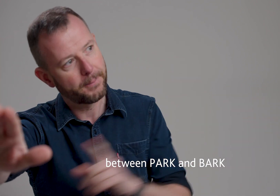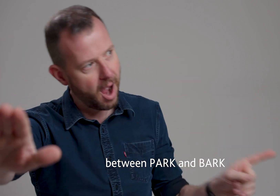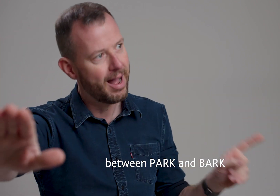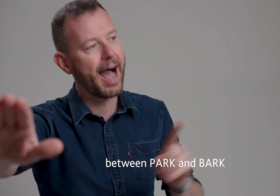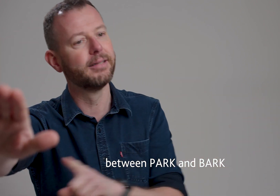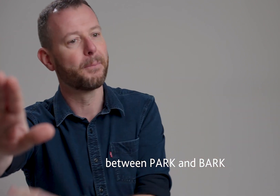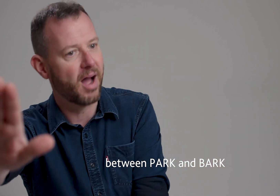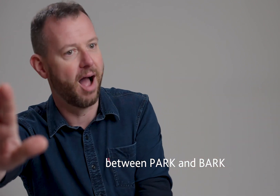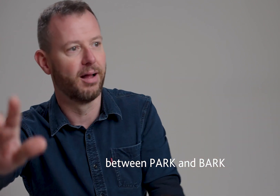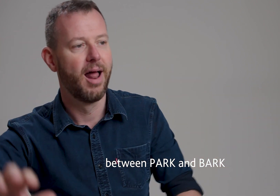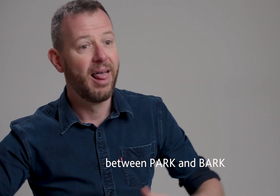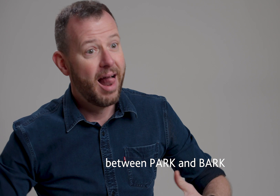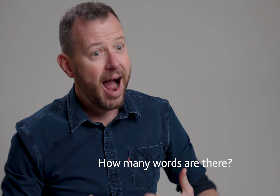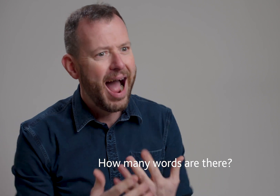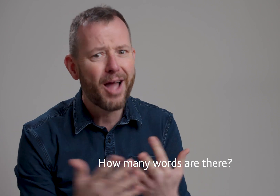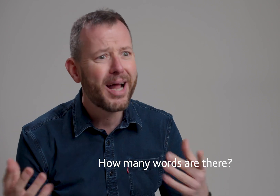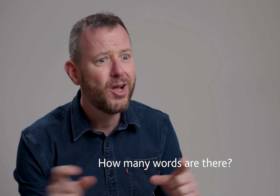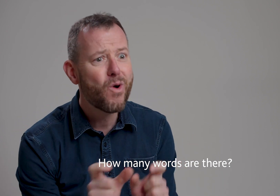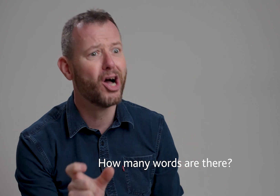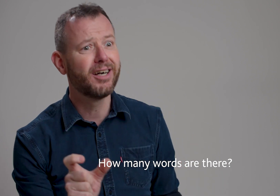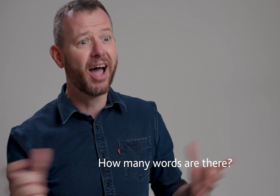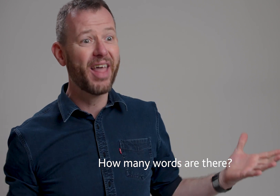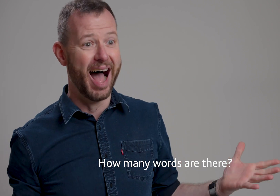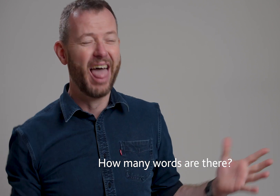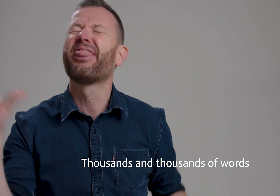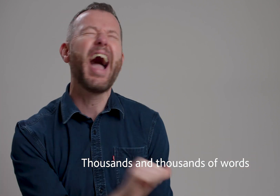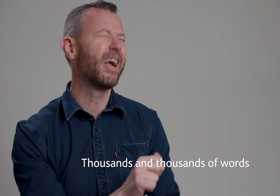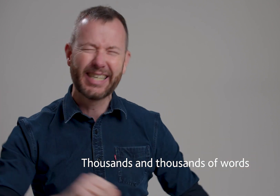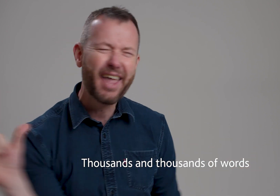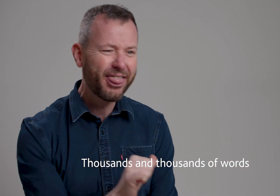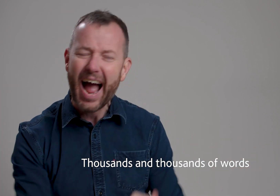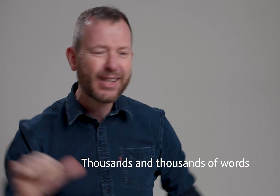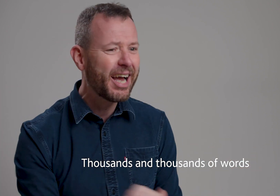pop and dark. And I leave it like that.